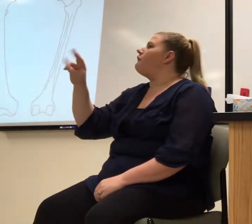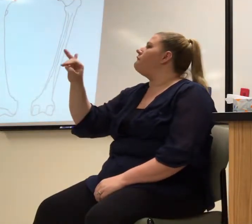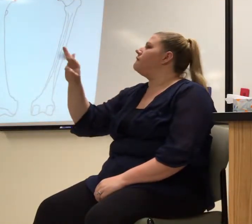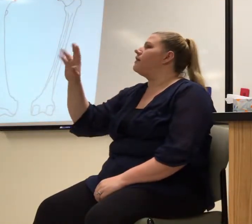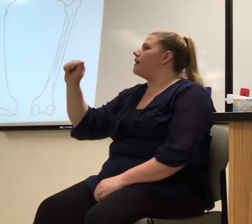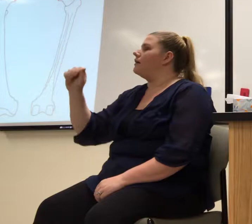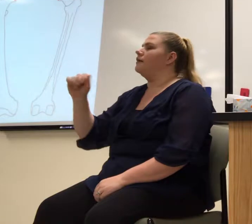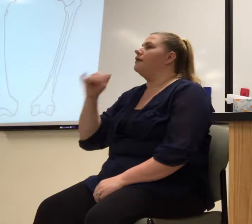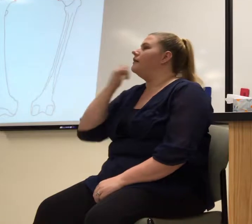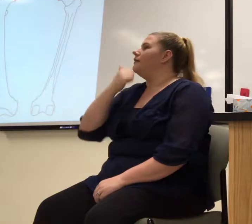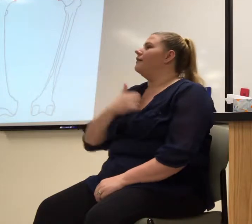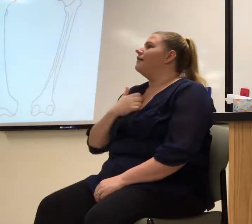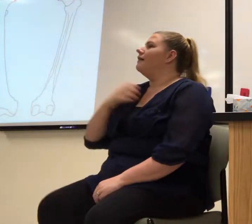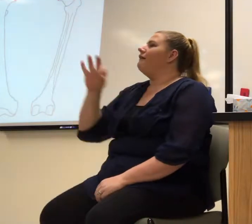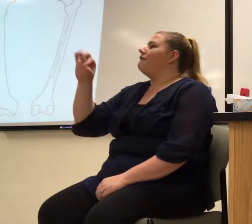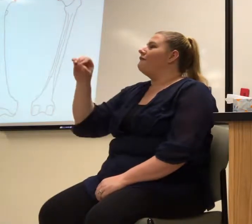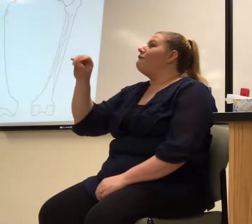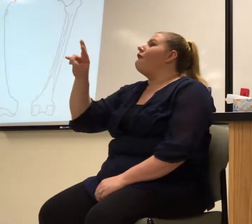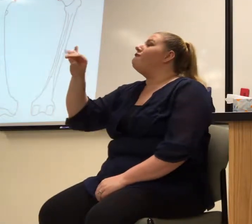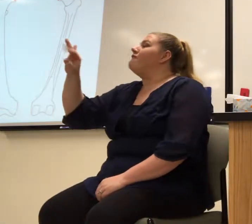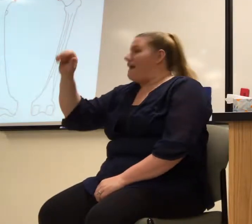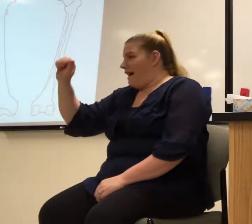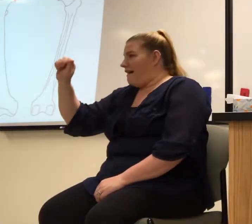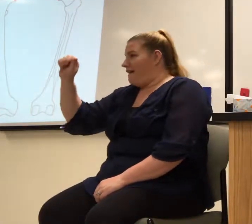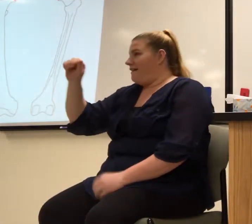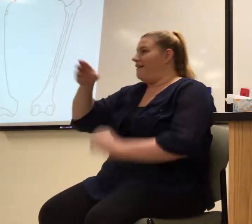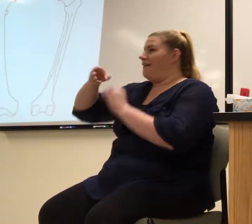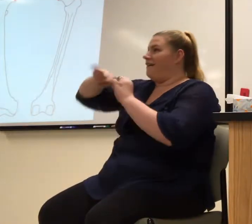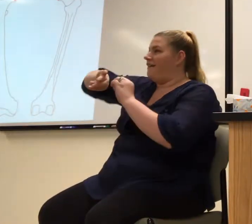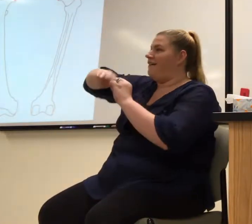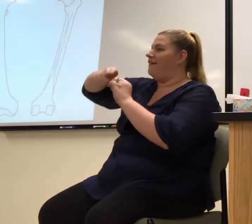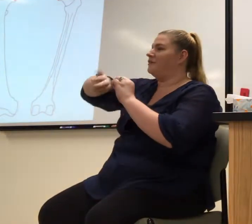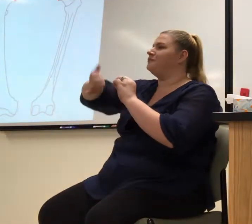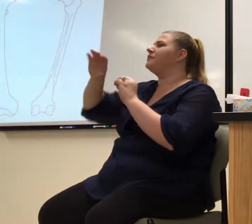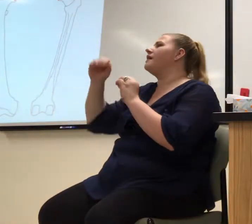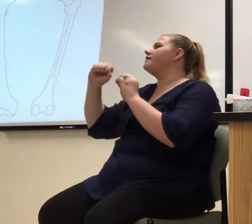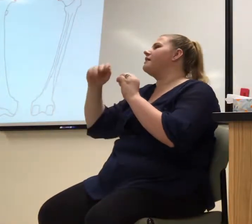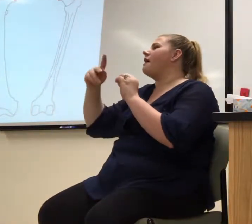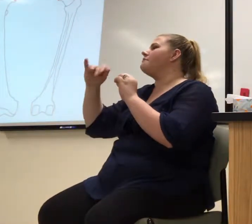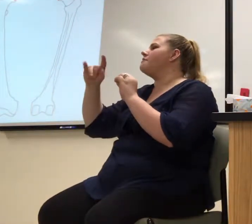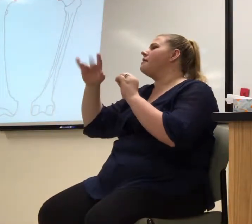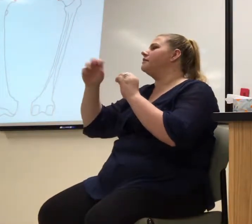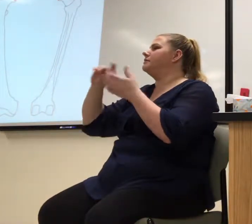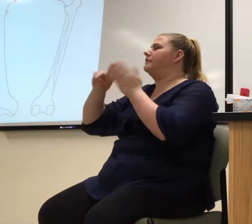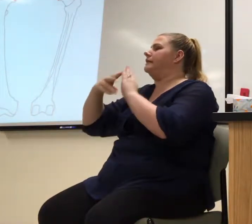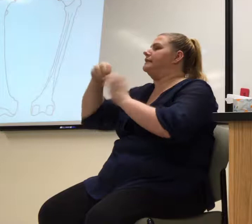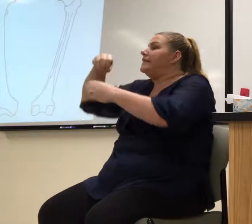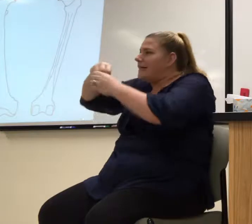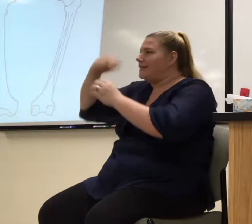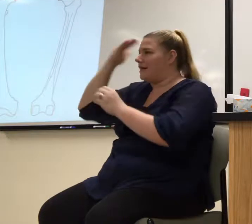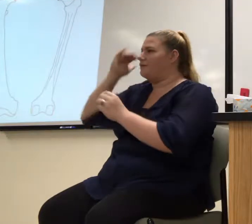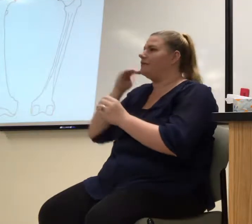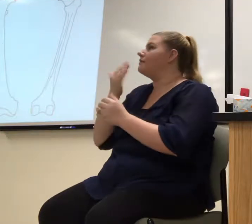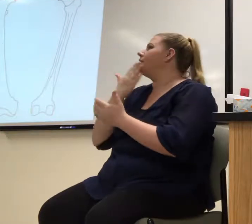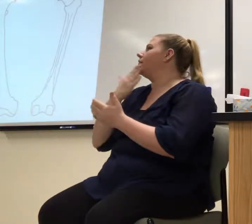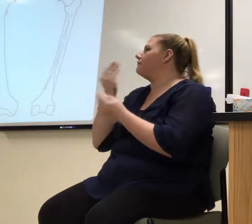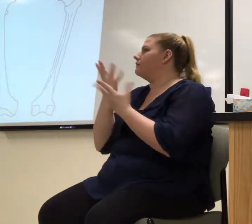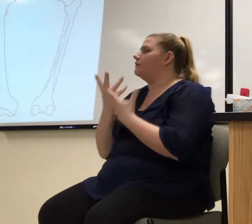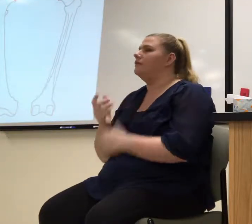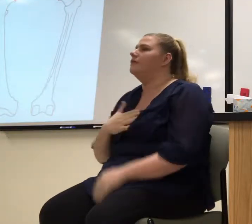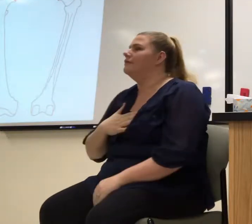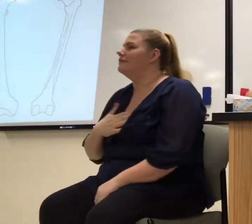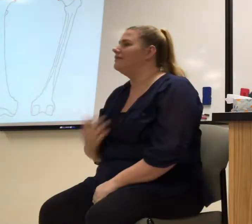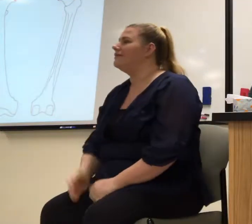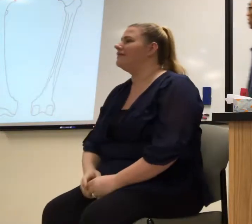Capitis means it's in the head. Capit. So anyways, I'll tell you where to look for it, okay? Because you can't really see it on my drawing